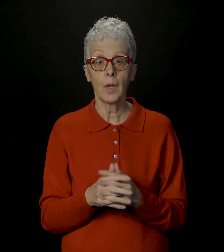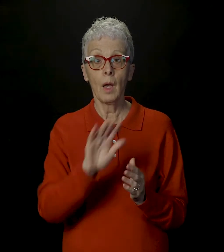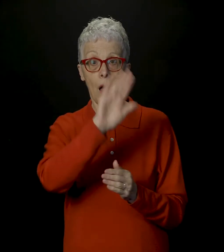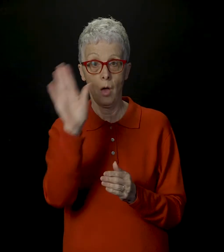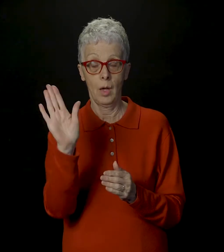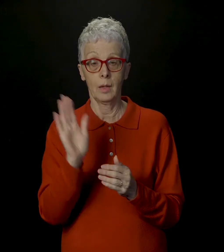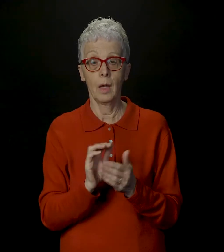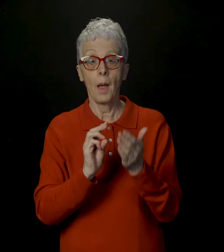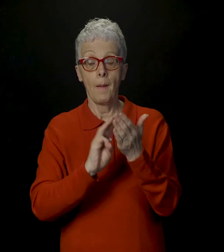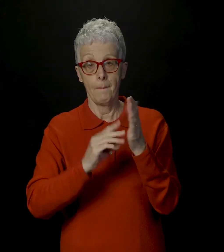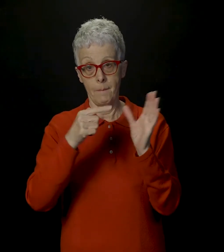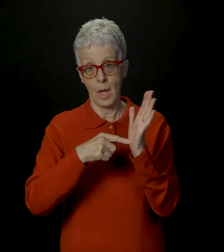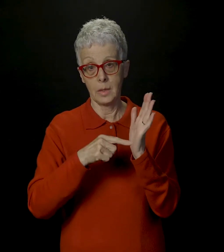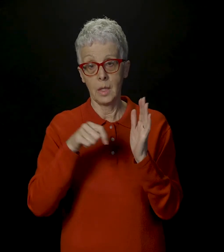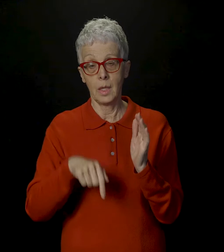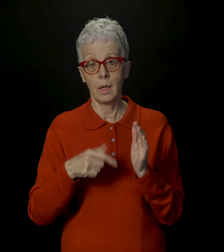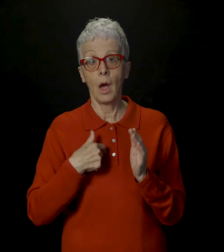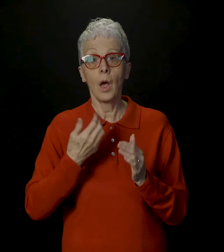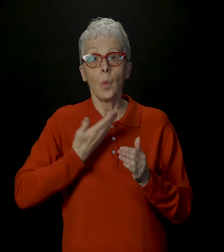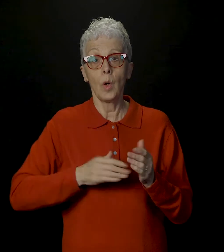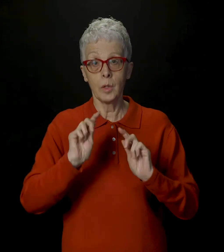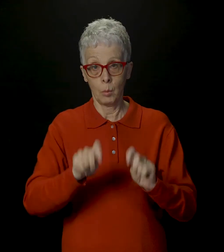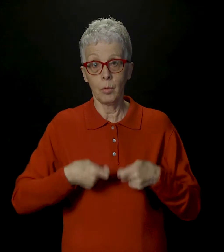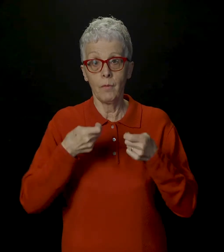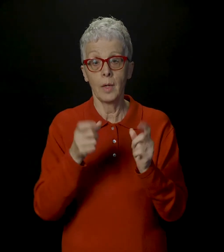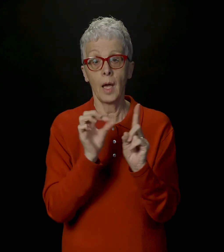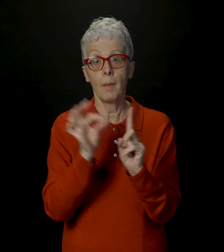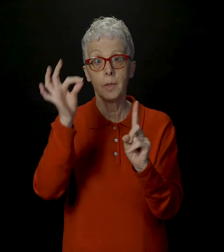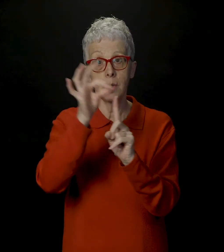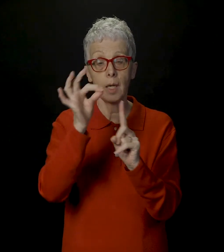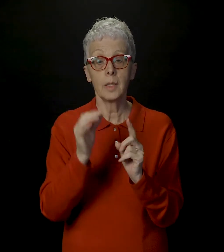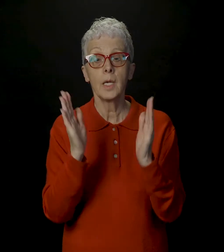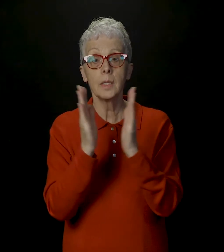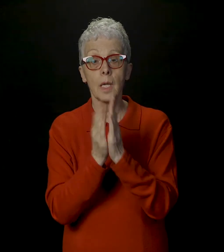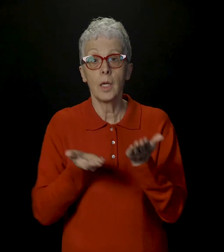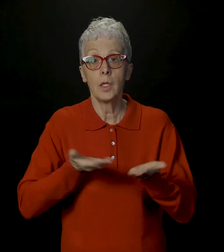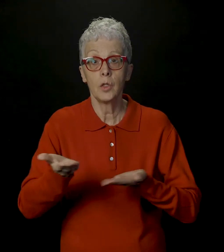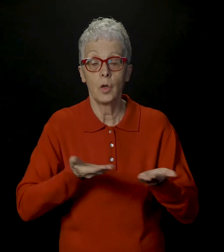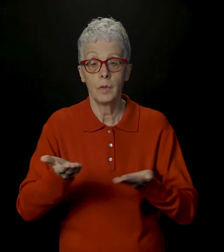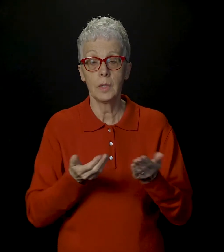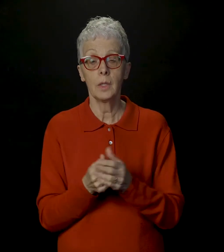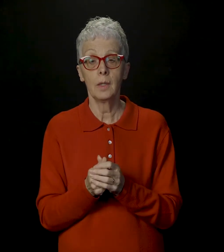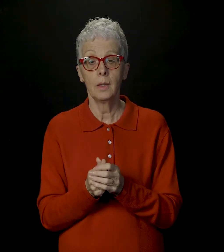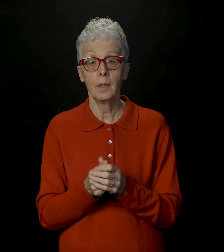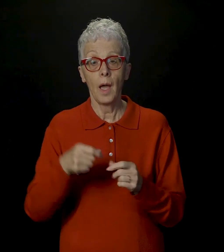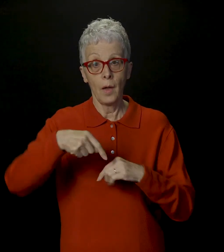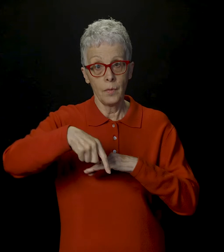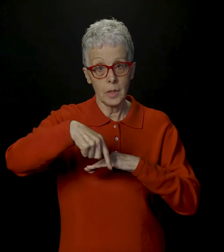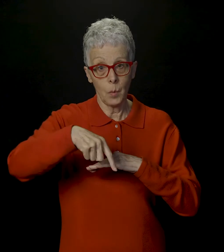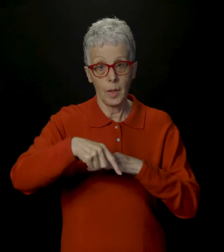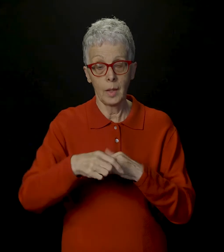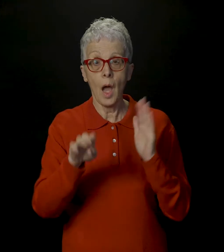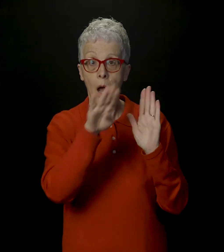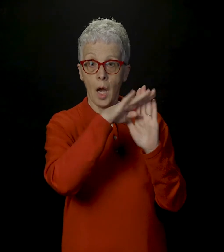Hi folks, Matt here I wanted to provide you An update on our Sunday services This week